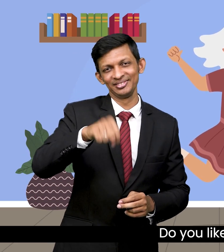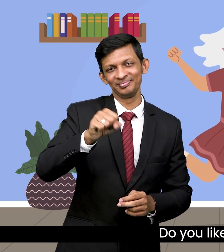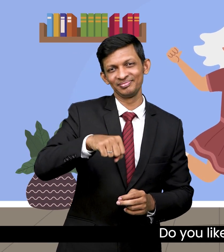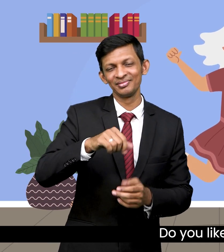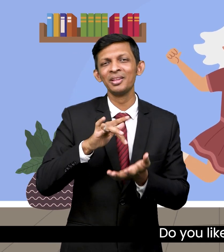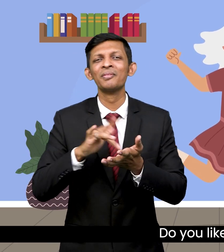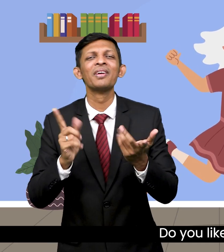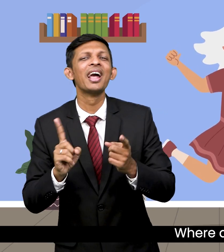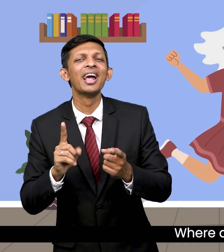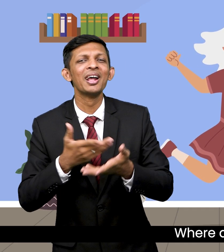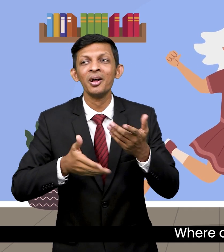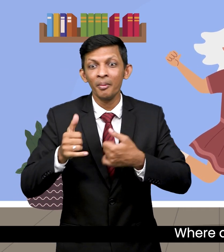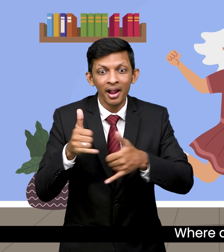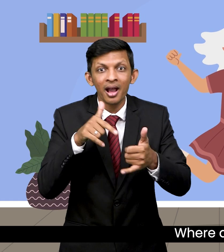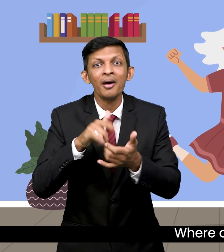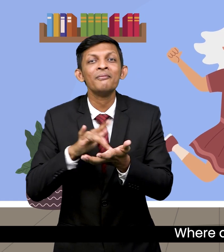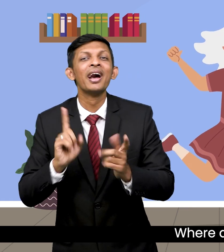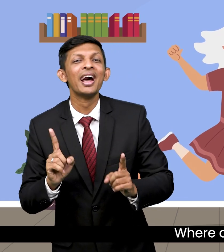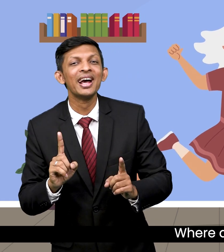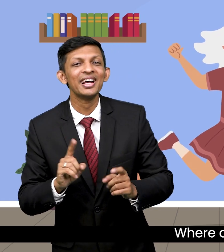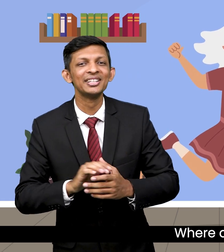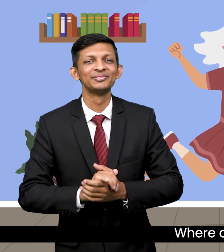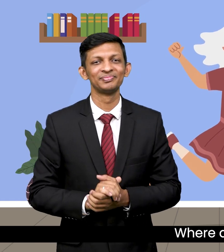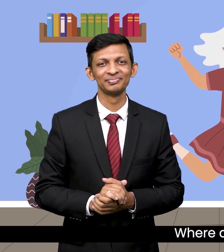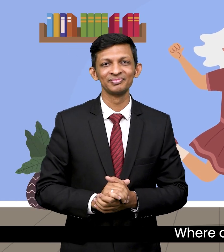Yes. Where do we play?